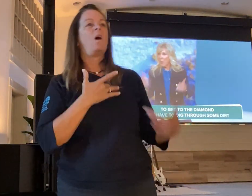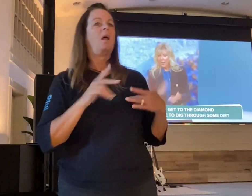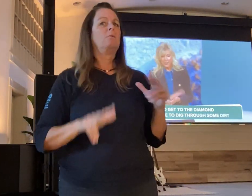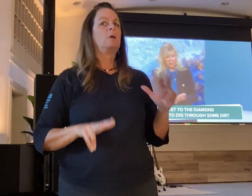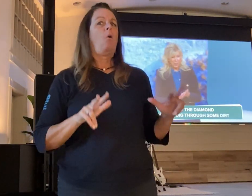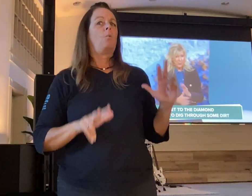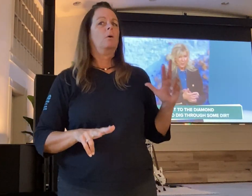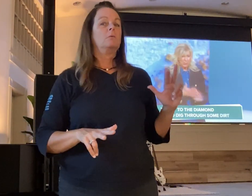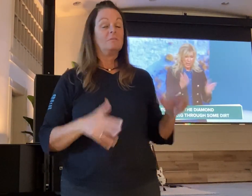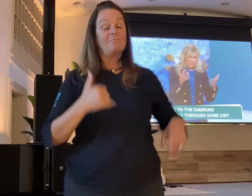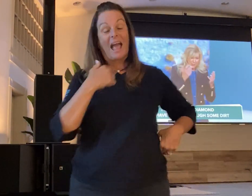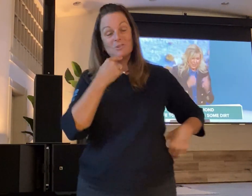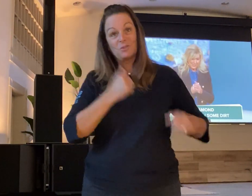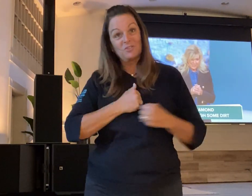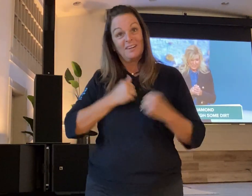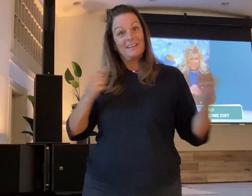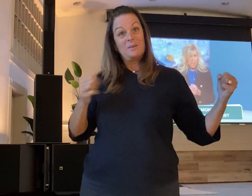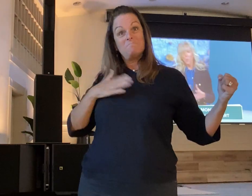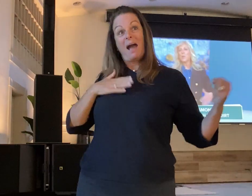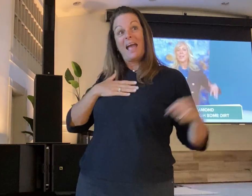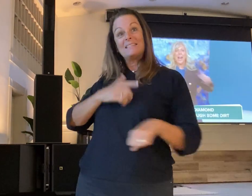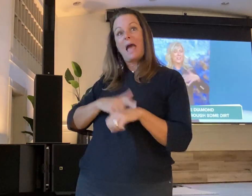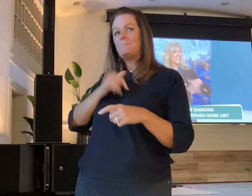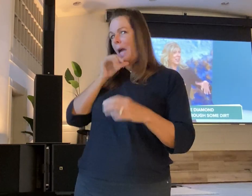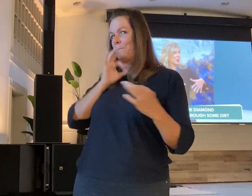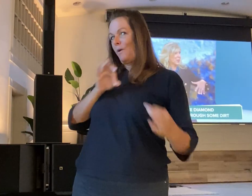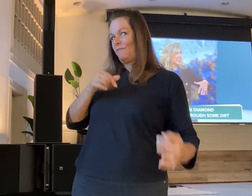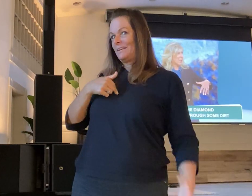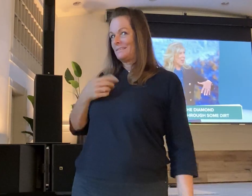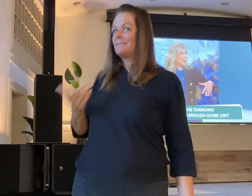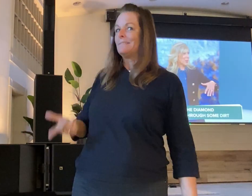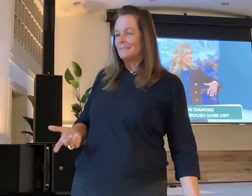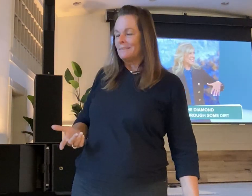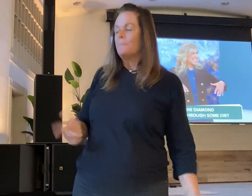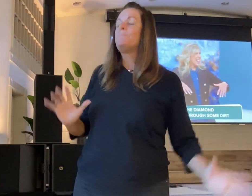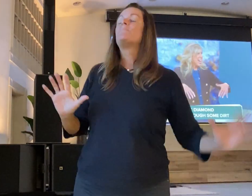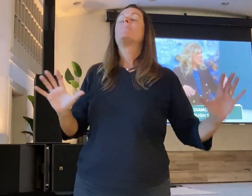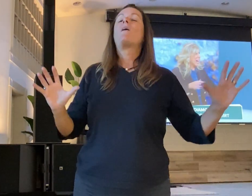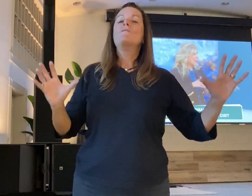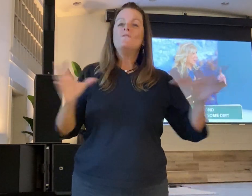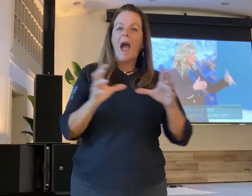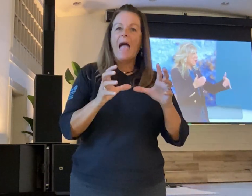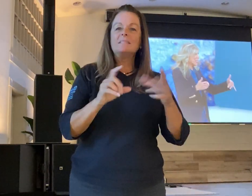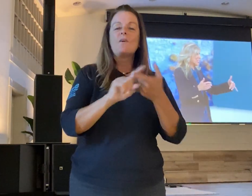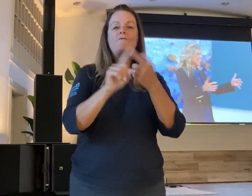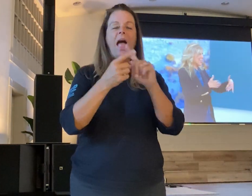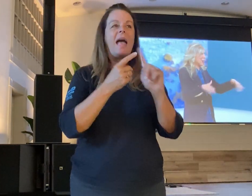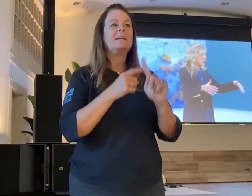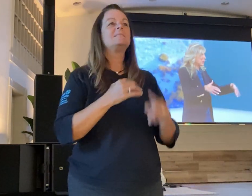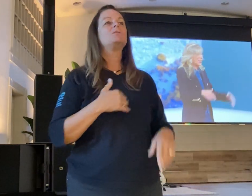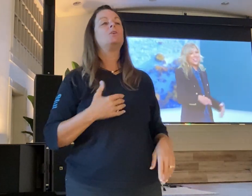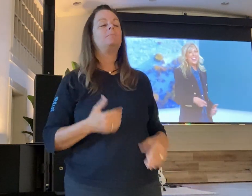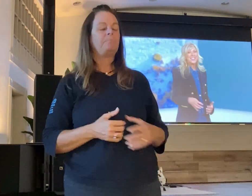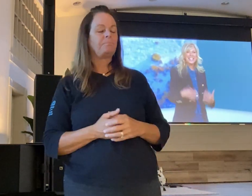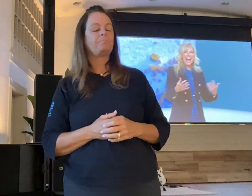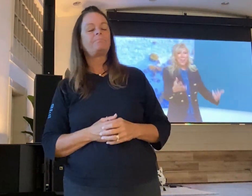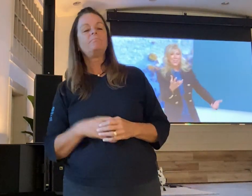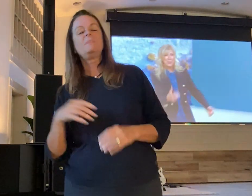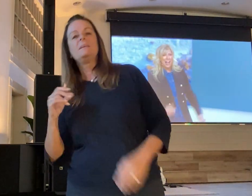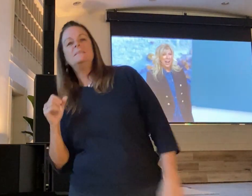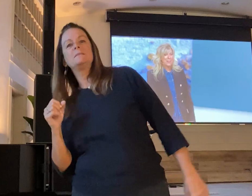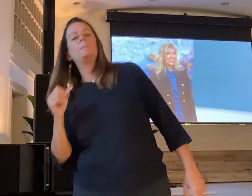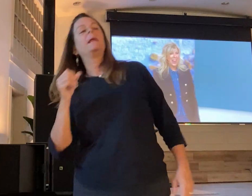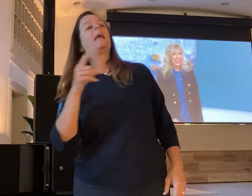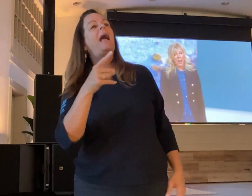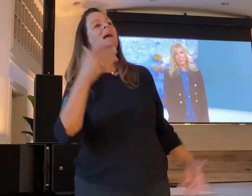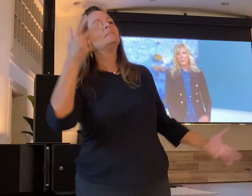about the little season I was walking through, right in the middle of that season, we were gathered together with some of our friends, and we had one of those questions in our group that